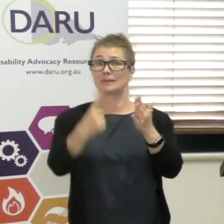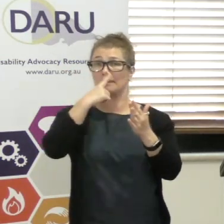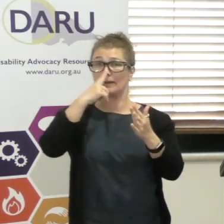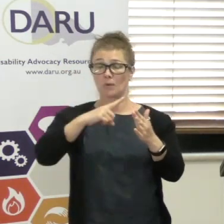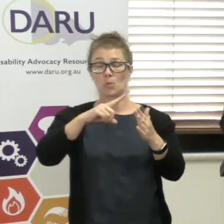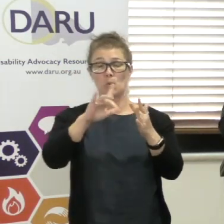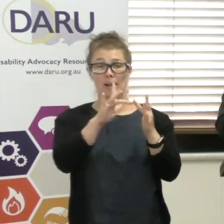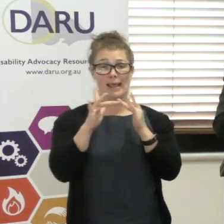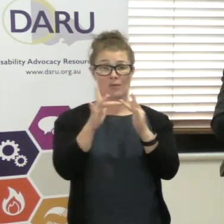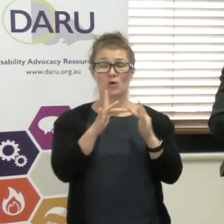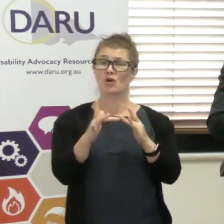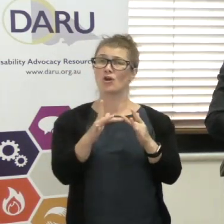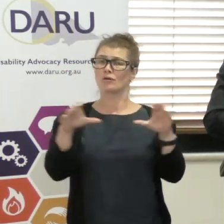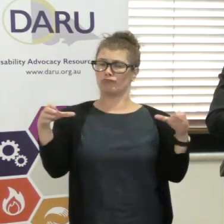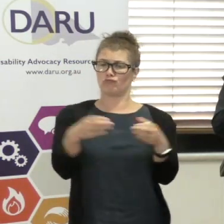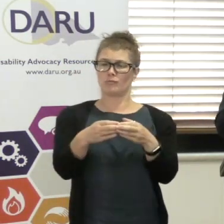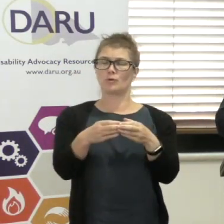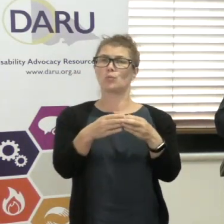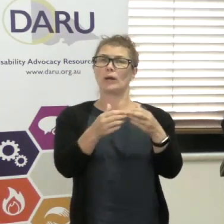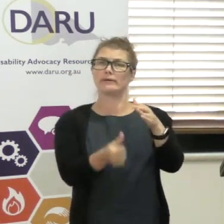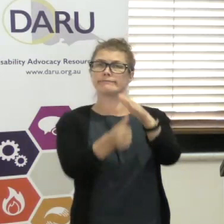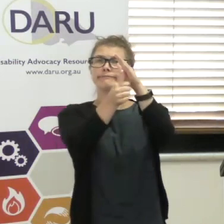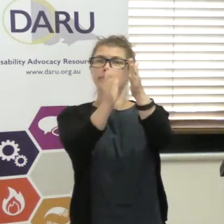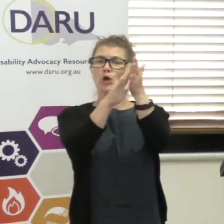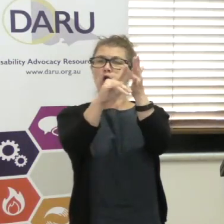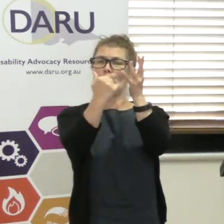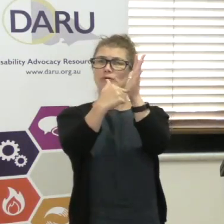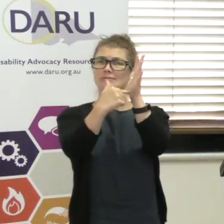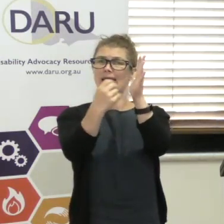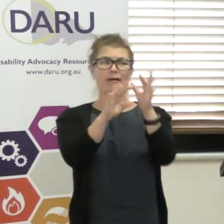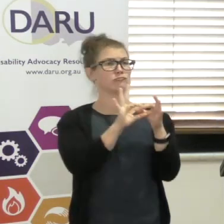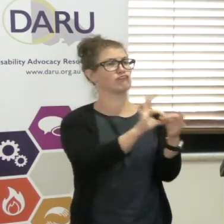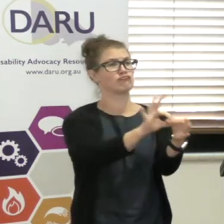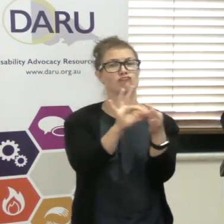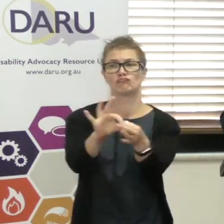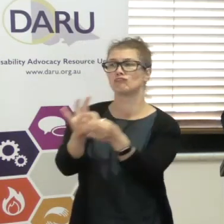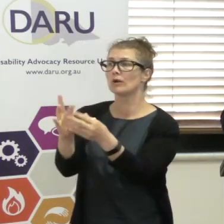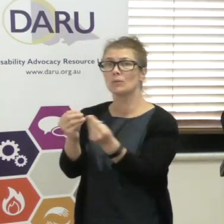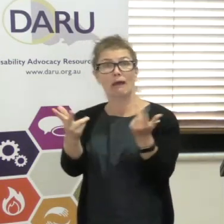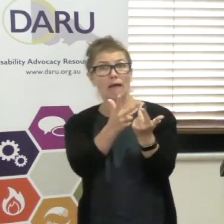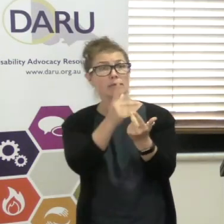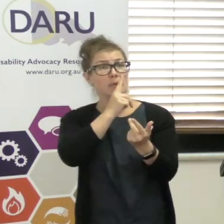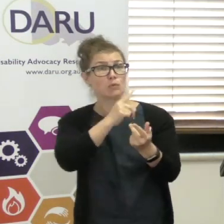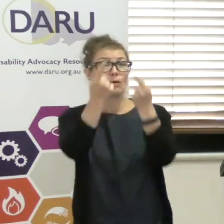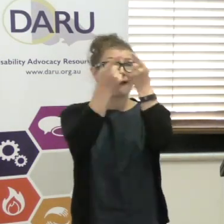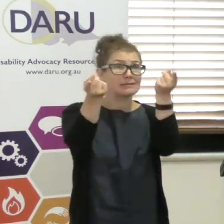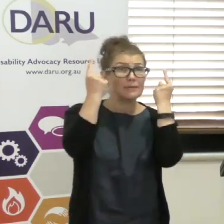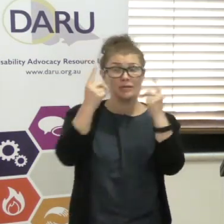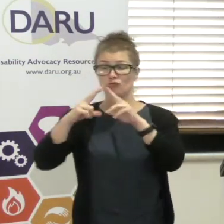have relationships with other people, so we've got a fantastic number of academic and research